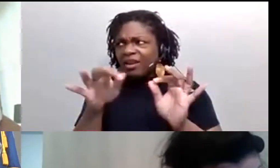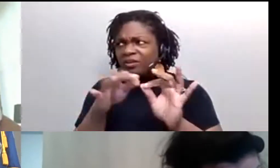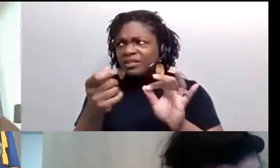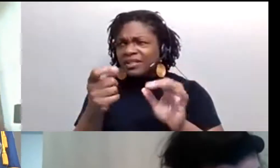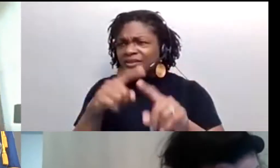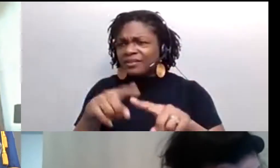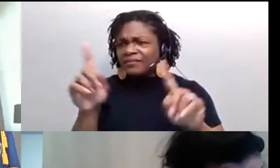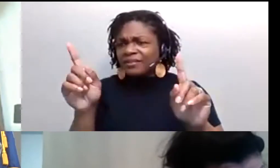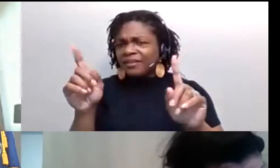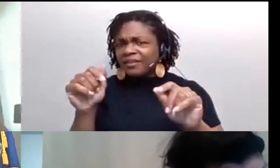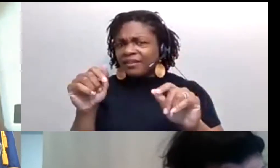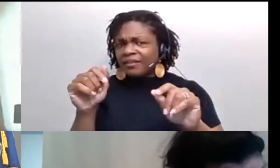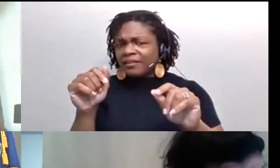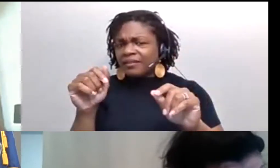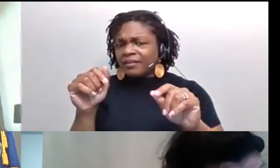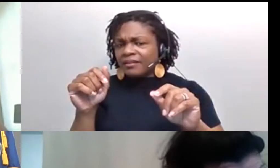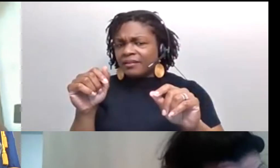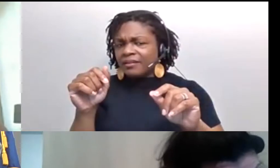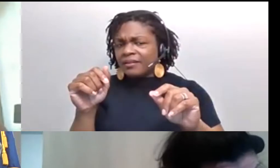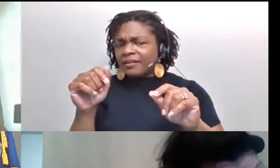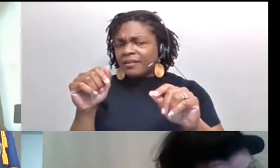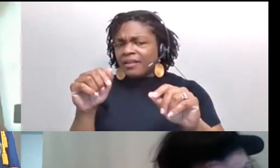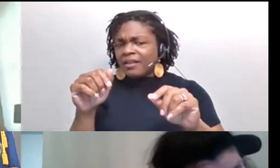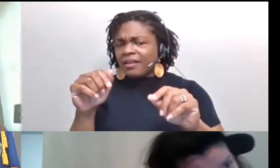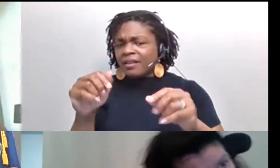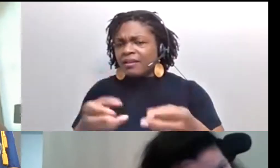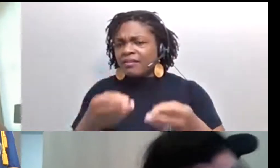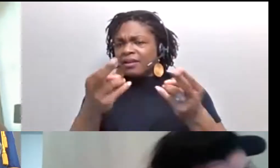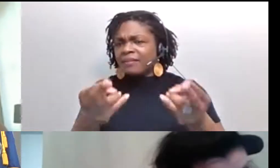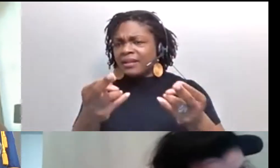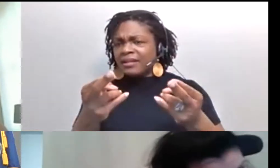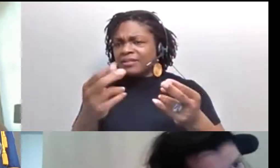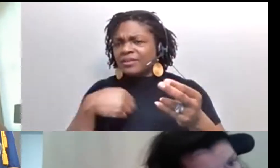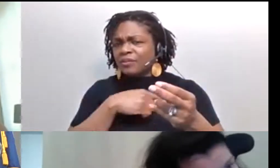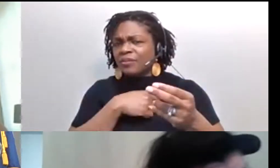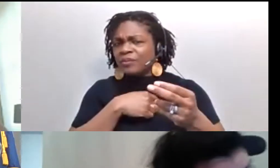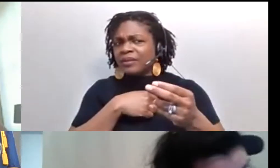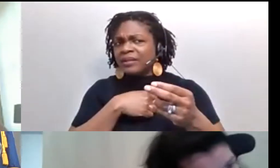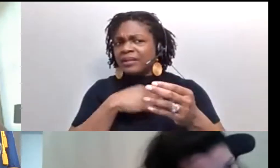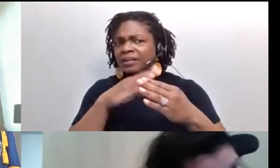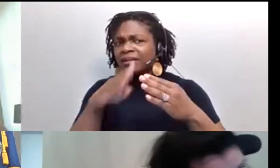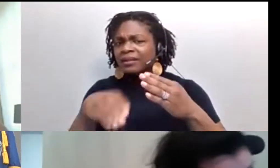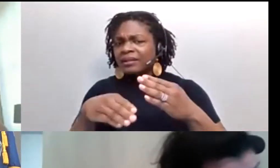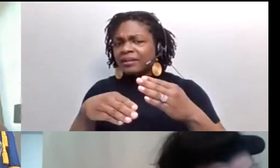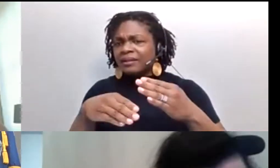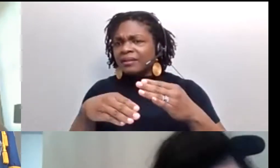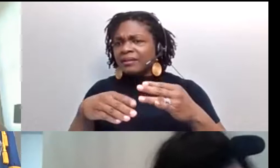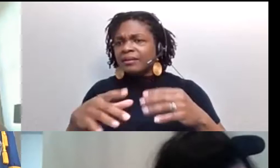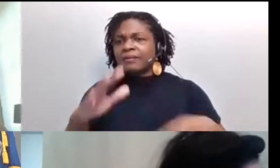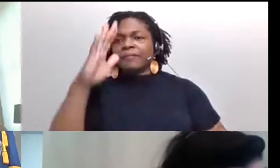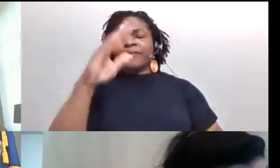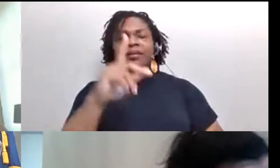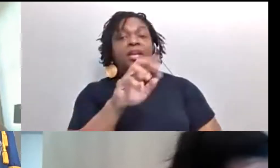amendment actually, I mean, the recommendation we landed on. Yeah, the motion, I